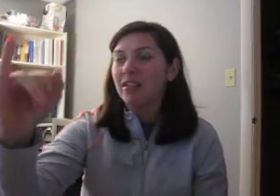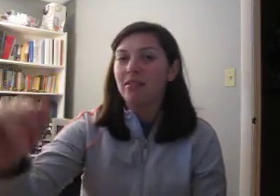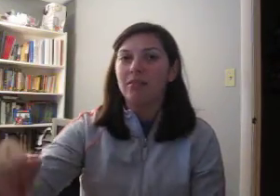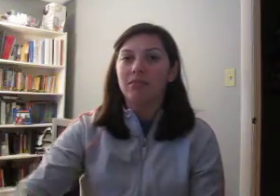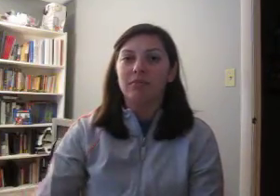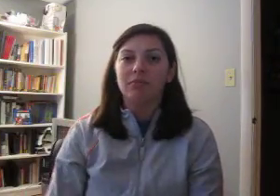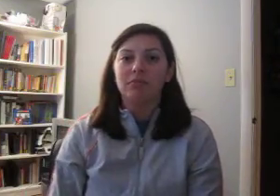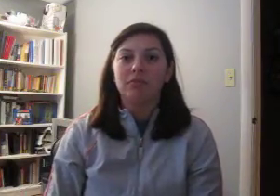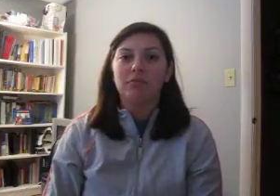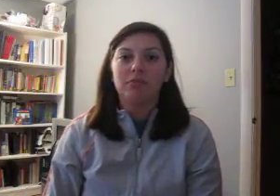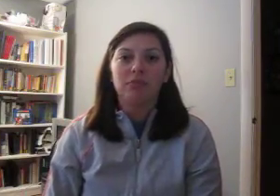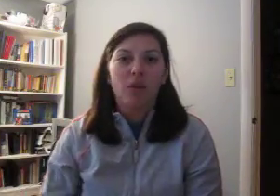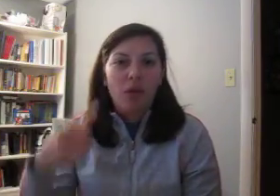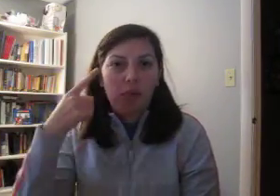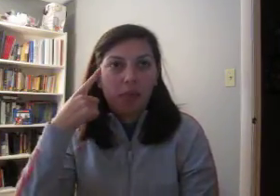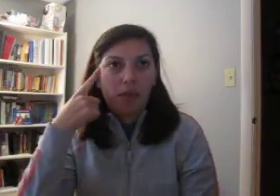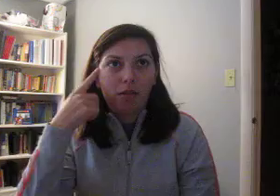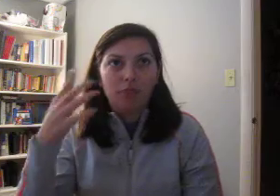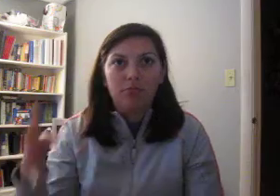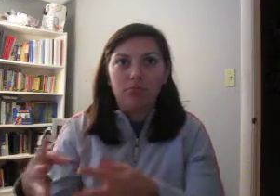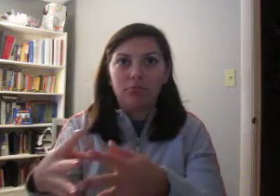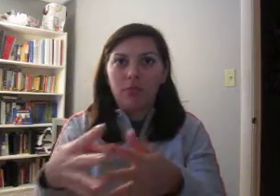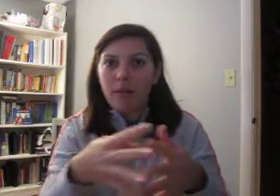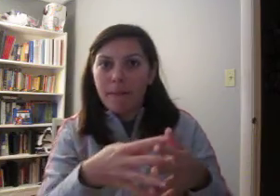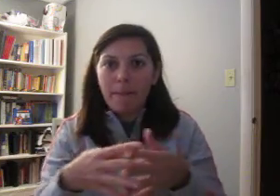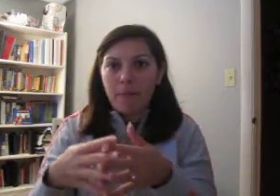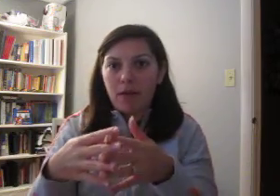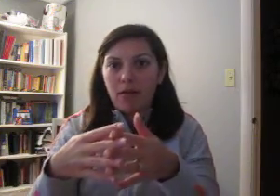in American law. So for example,